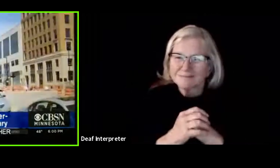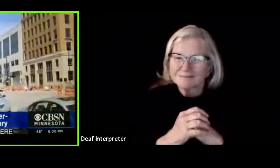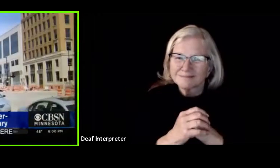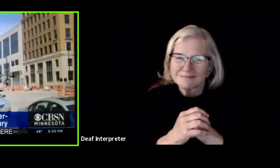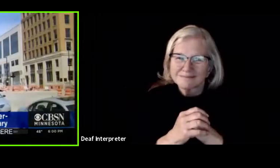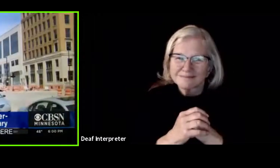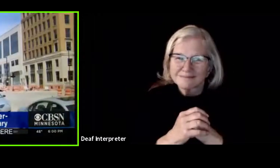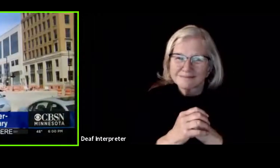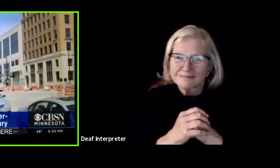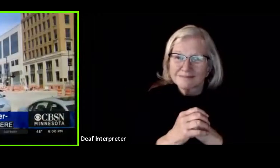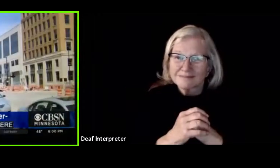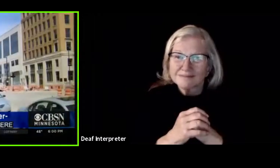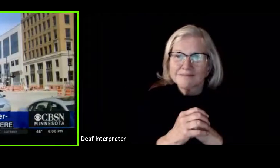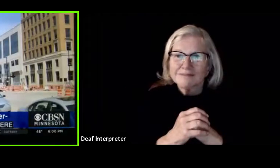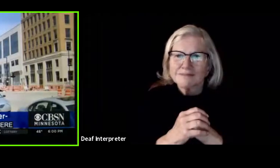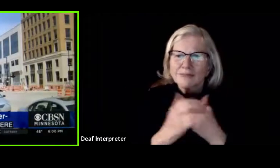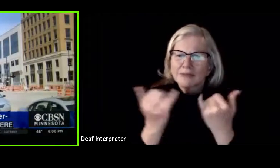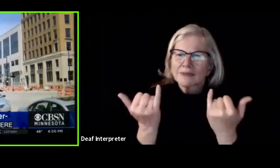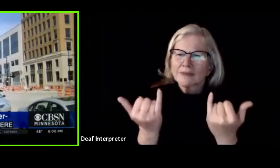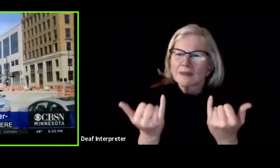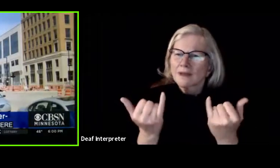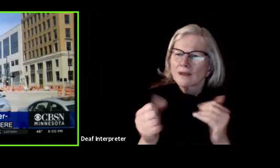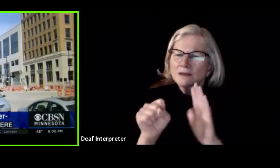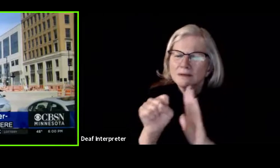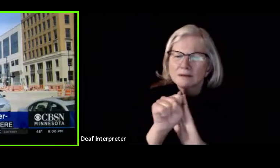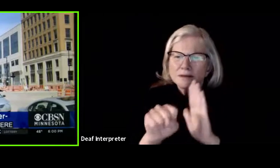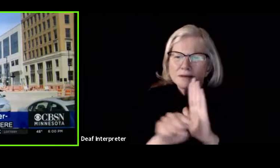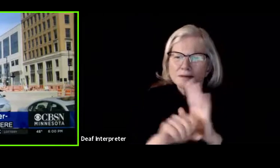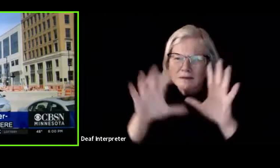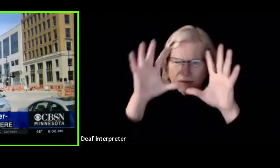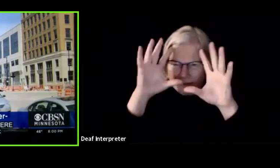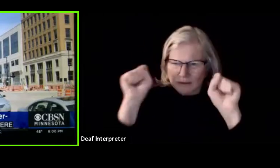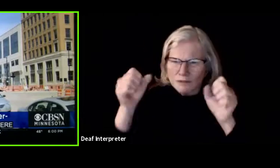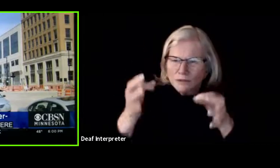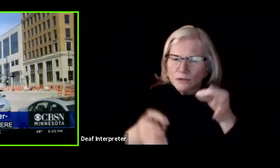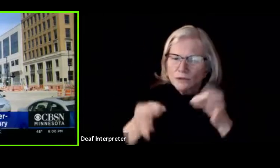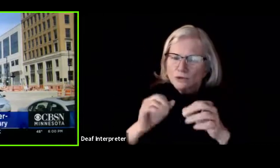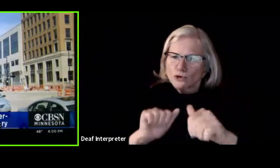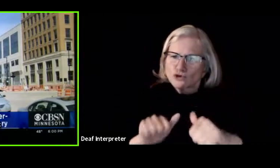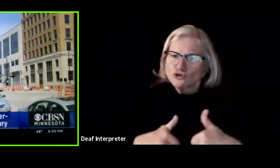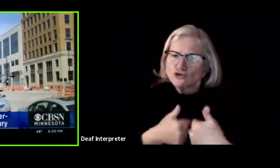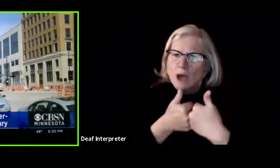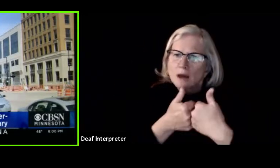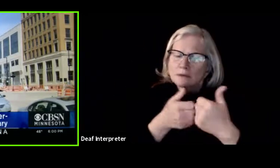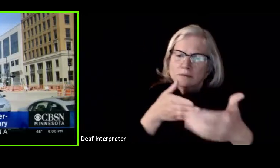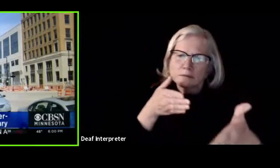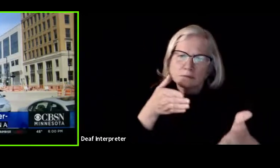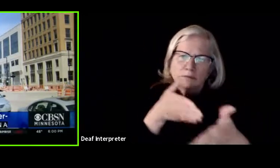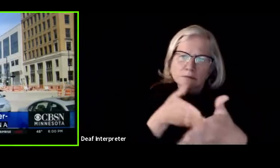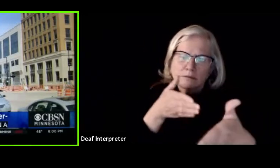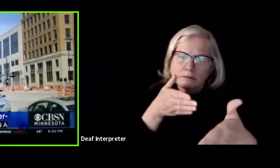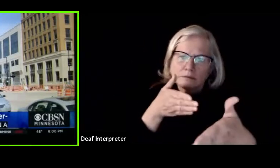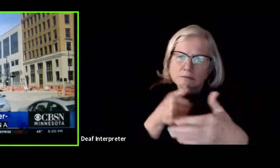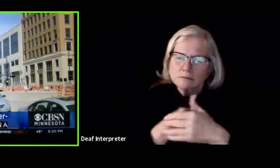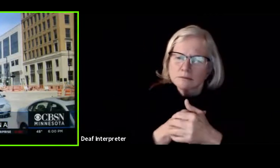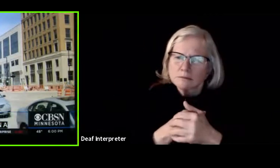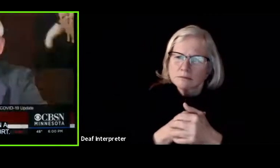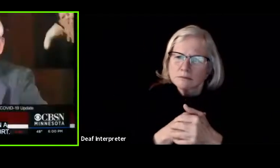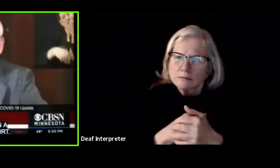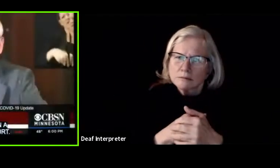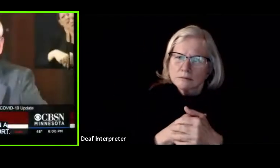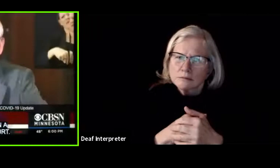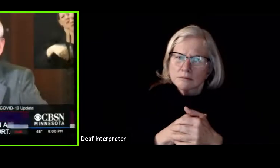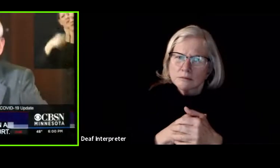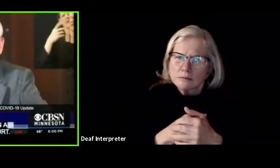state Supreme Court. The governor asked Republicans to withdraw support of that lawsuit and support measures to stop the spread of COVID.